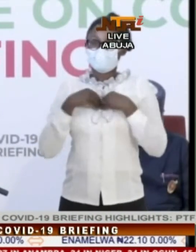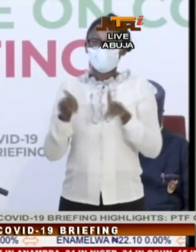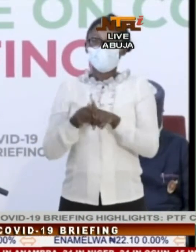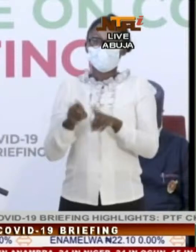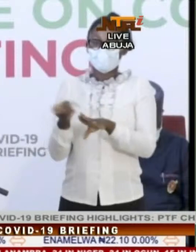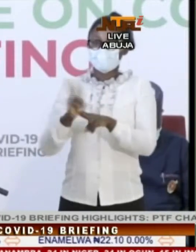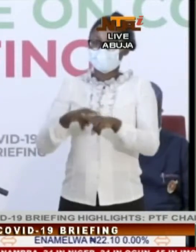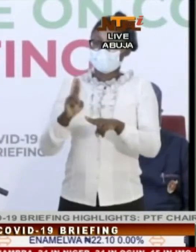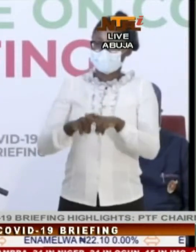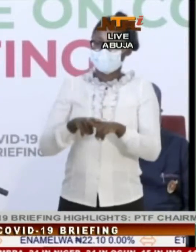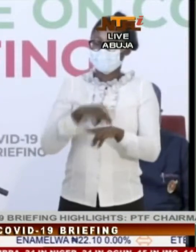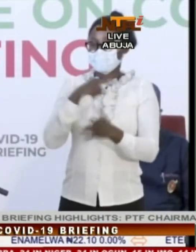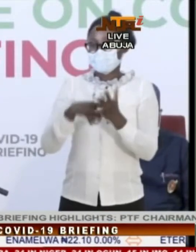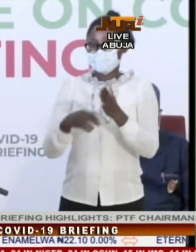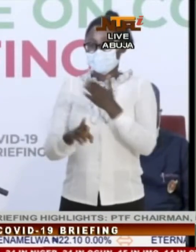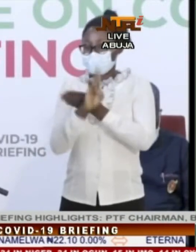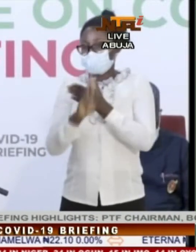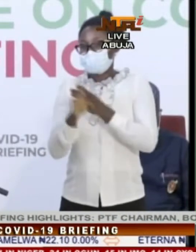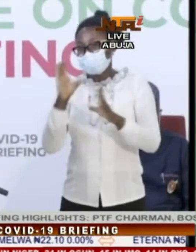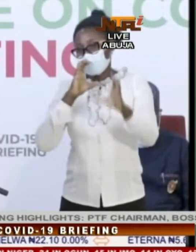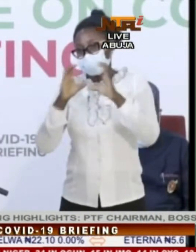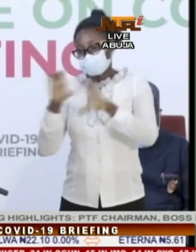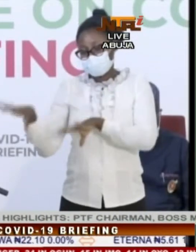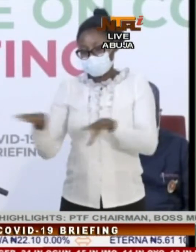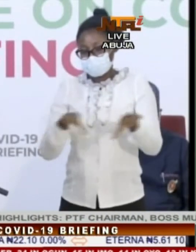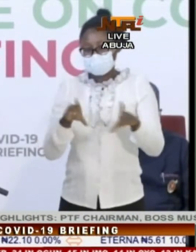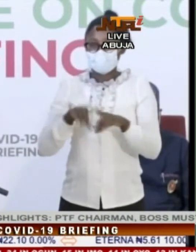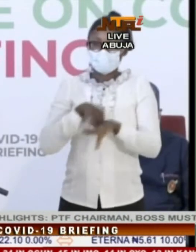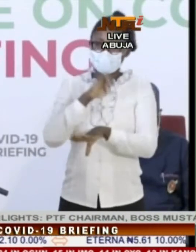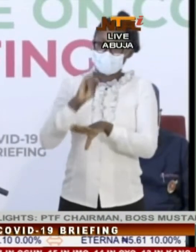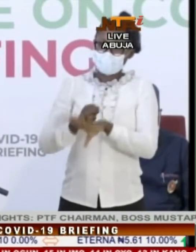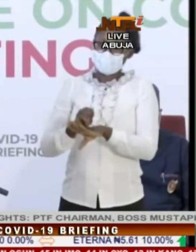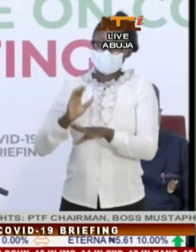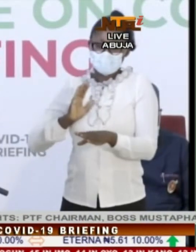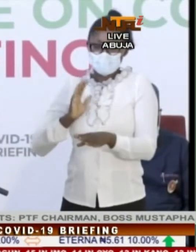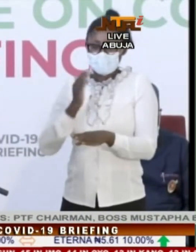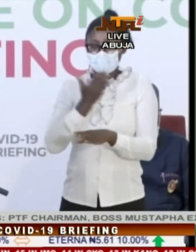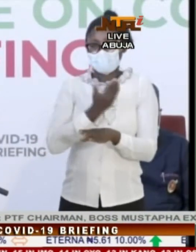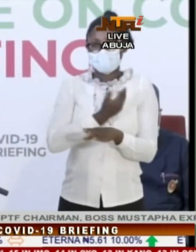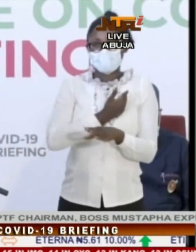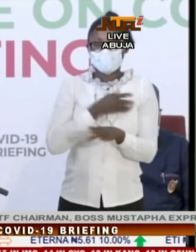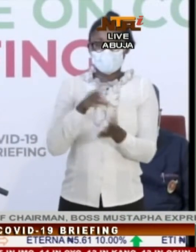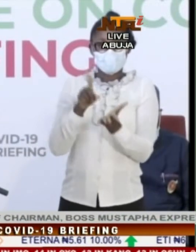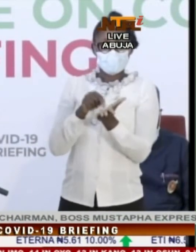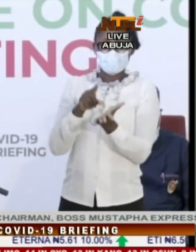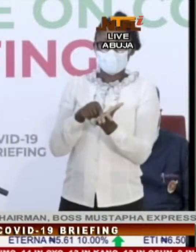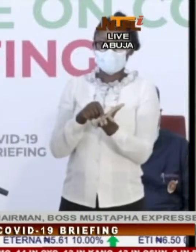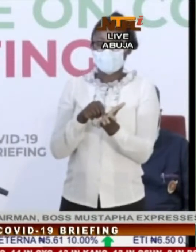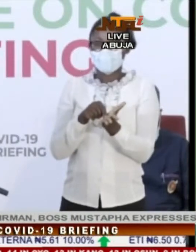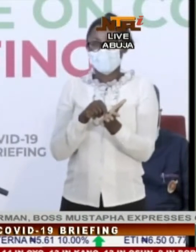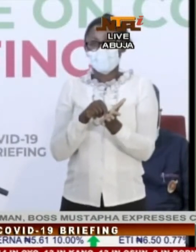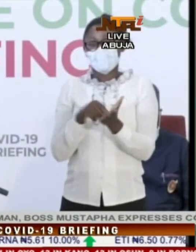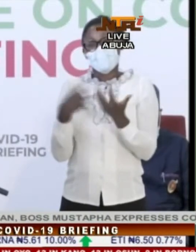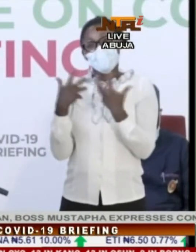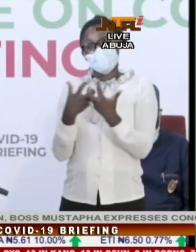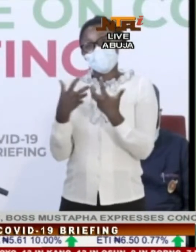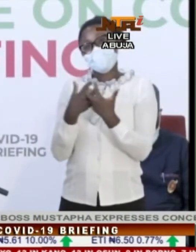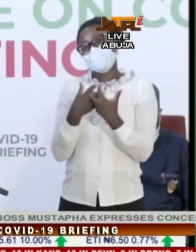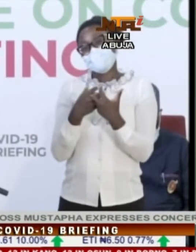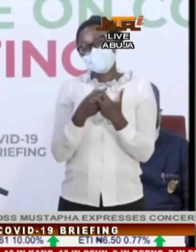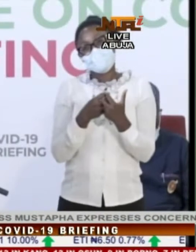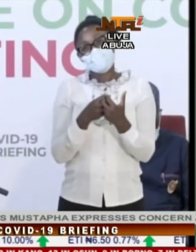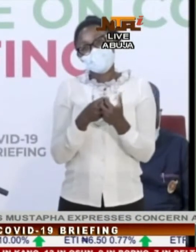intensified risk communication activities. We've engaged media colleagues. We've